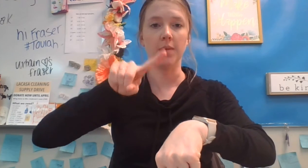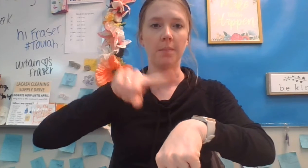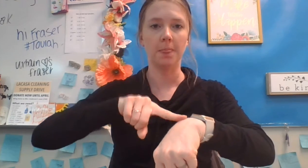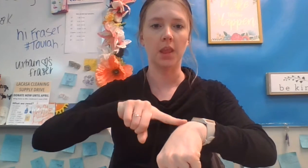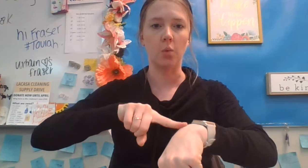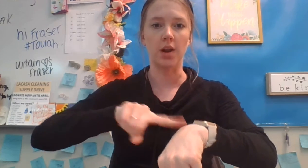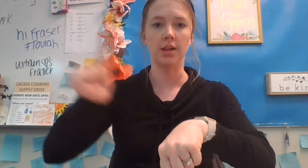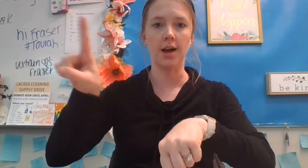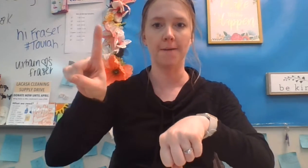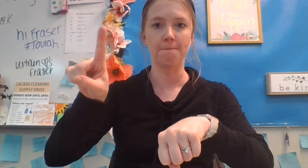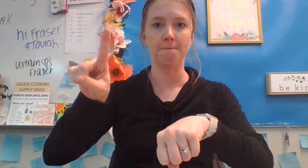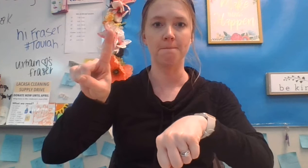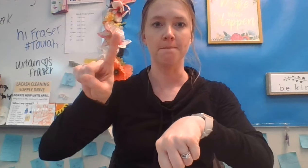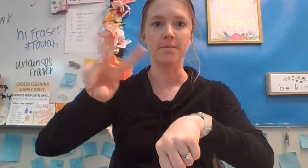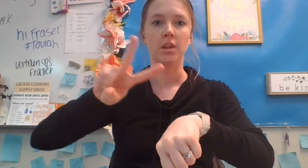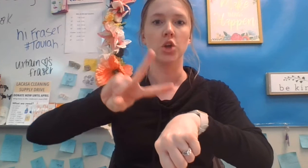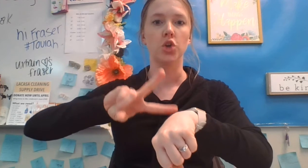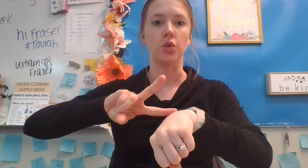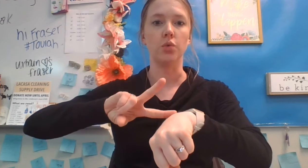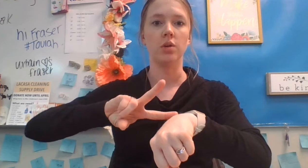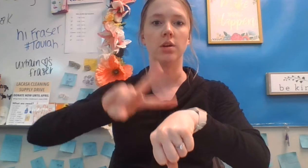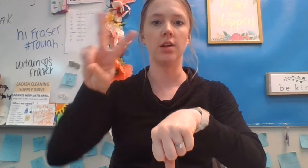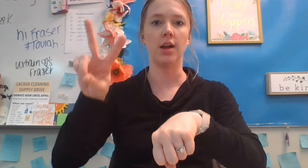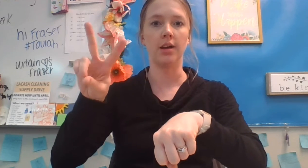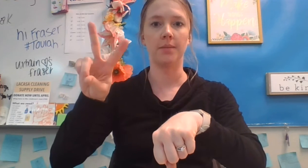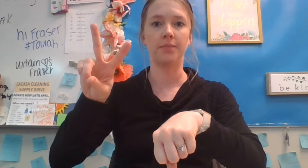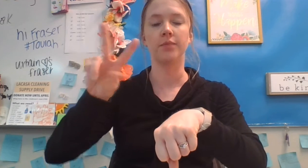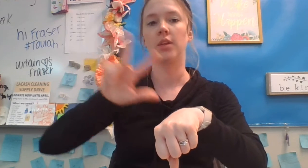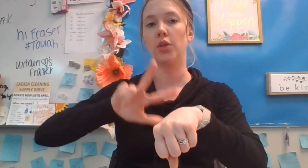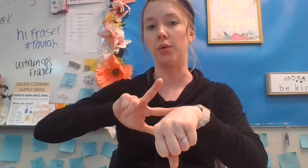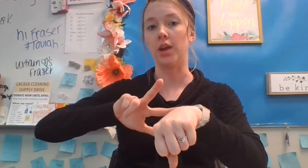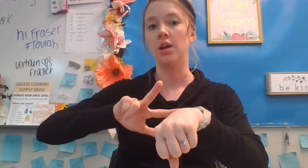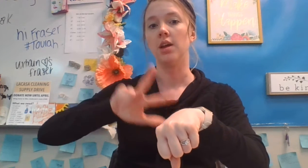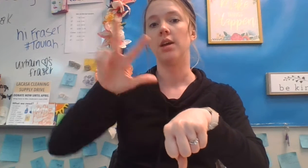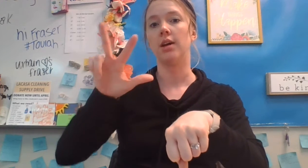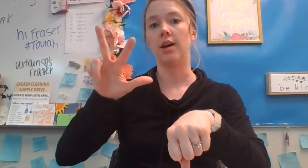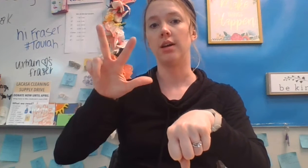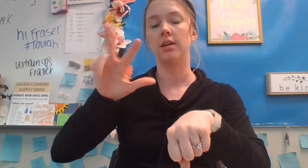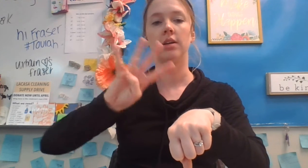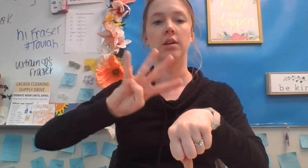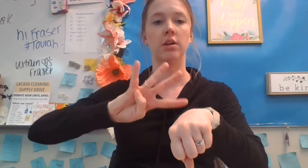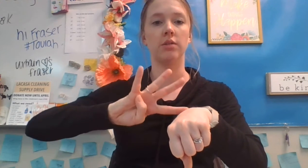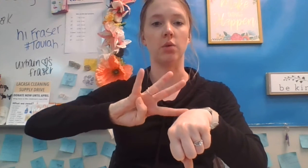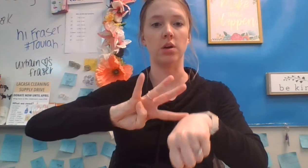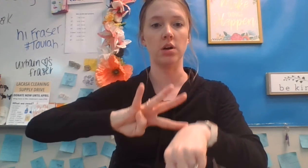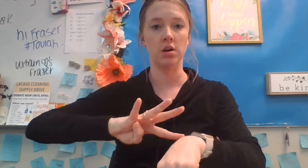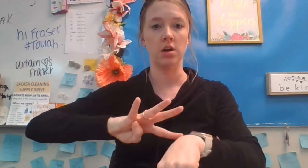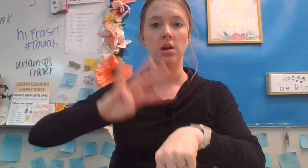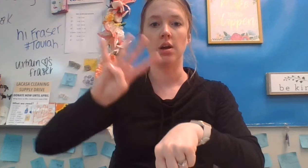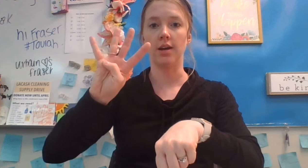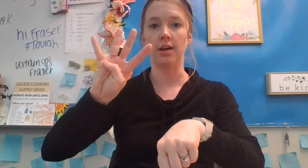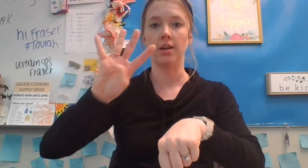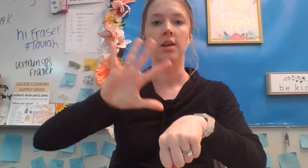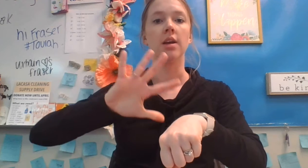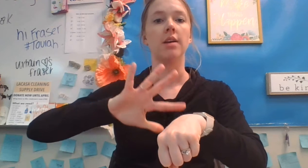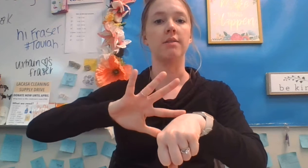me. 1 o'clock, 2 o'clock, 3 o'clock, 4 o'clock,